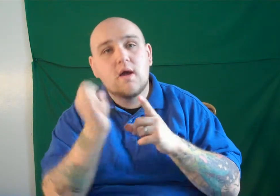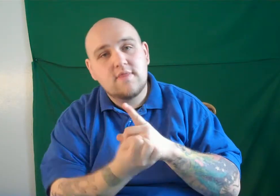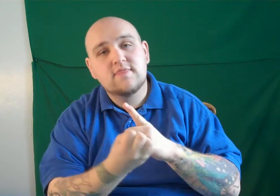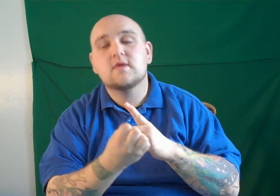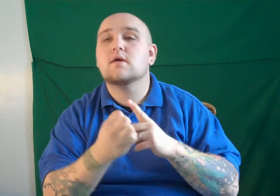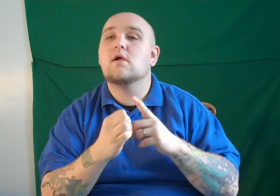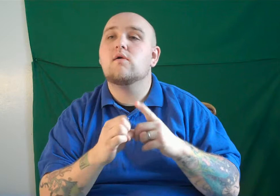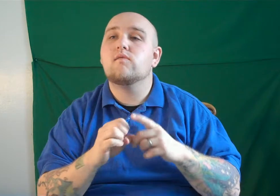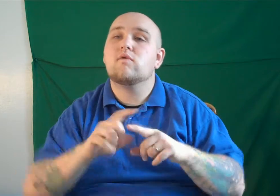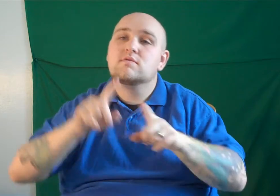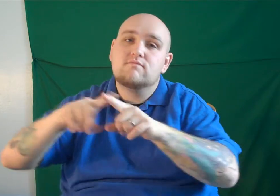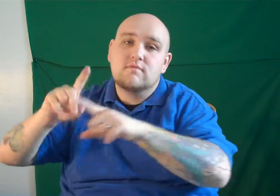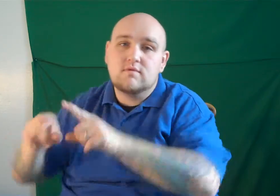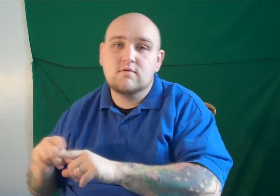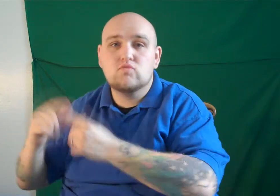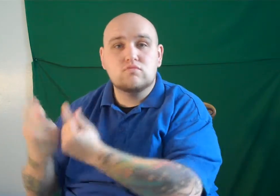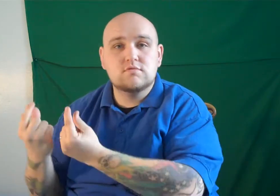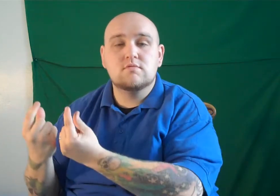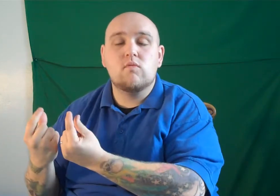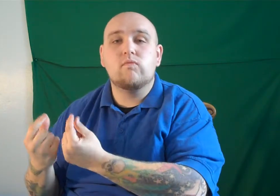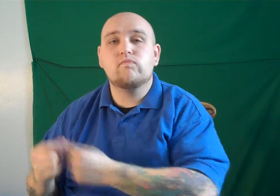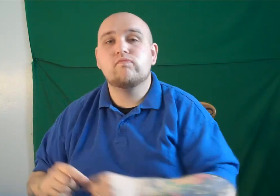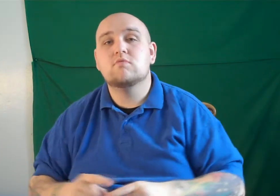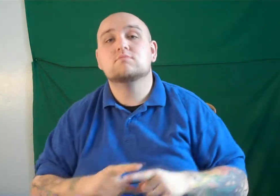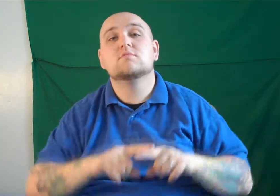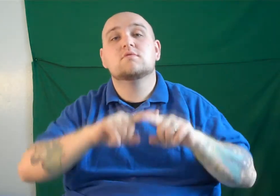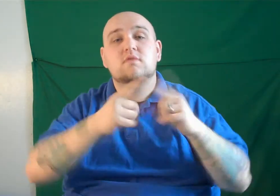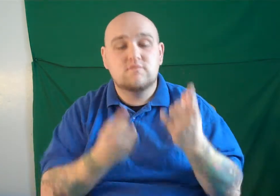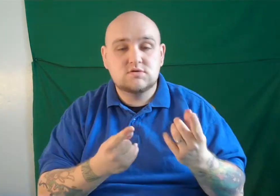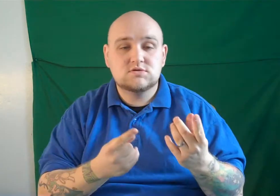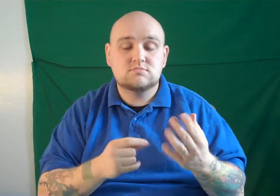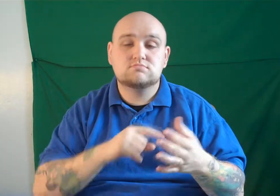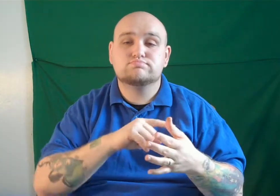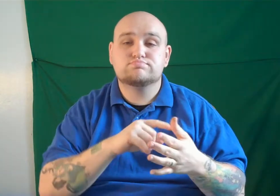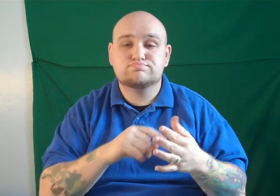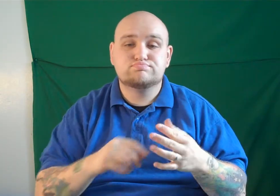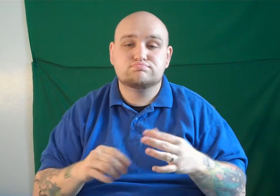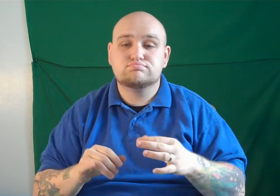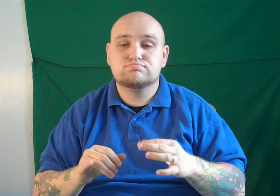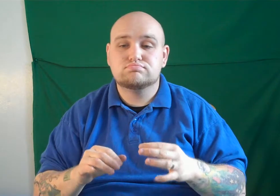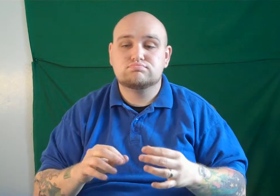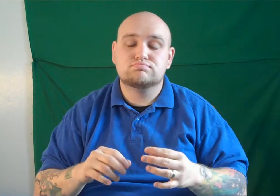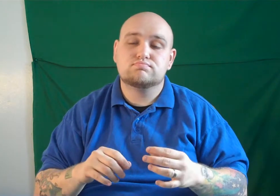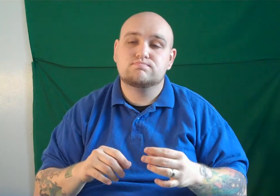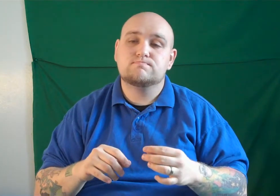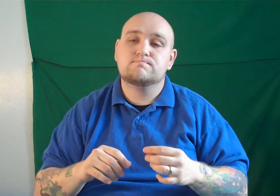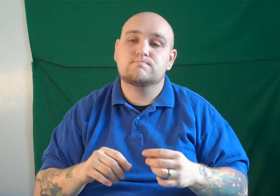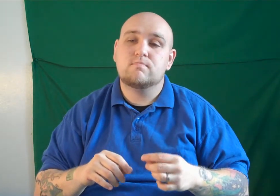groups. All right, so differences between culture and community, rights and privileges